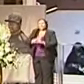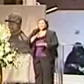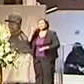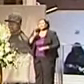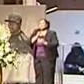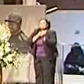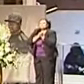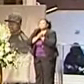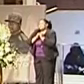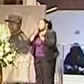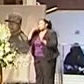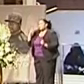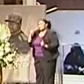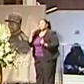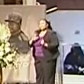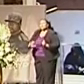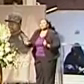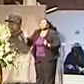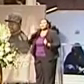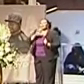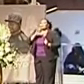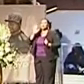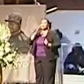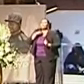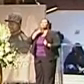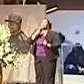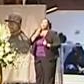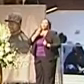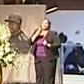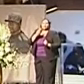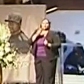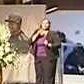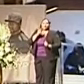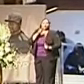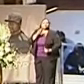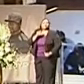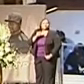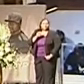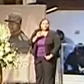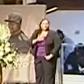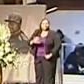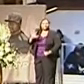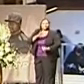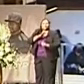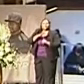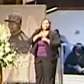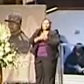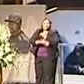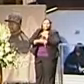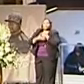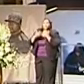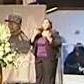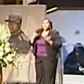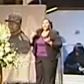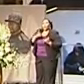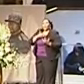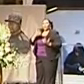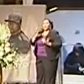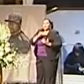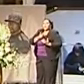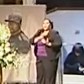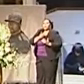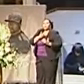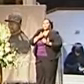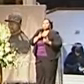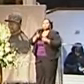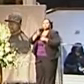all across the country for their anointed gift. At this time, we're honored to have our dignitaries speak. And just before